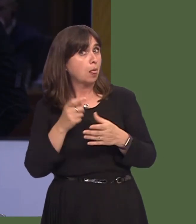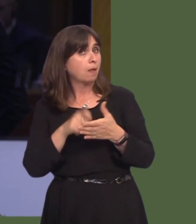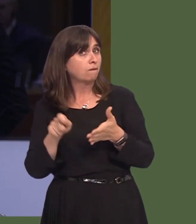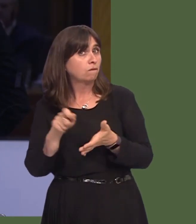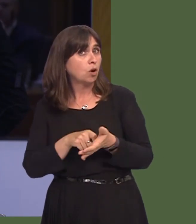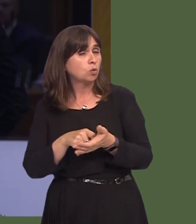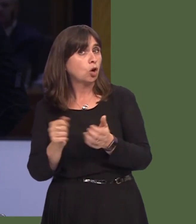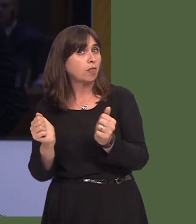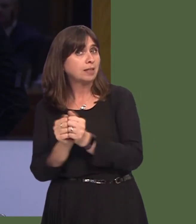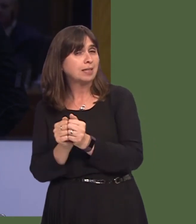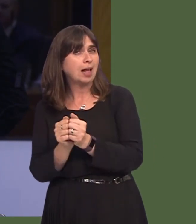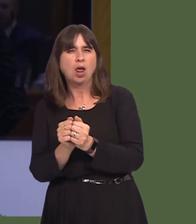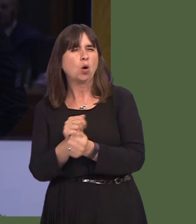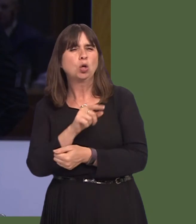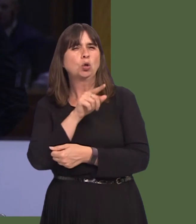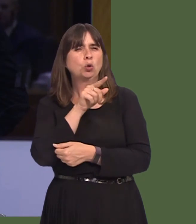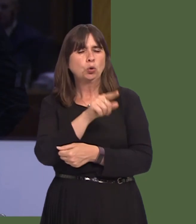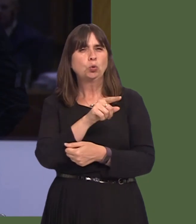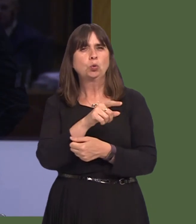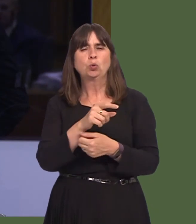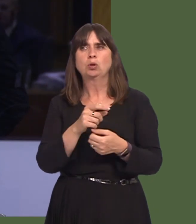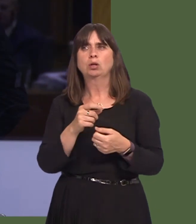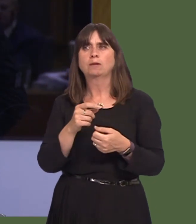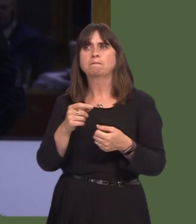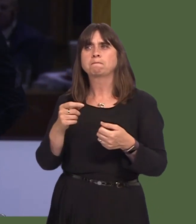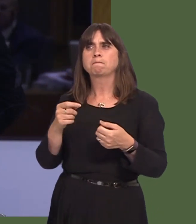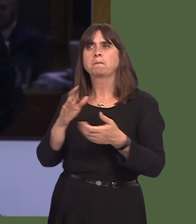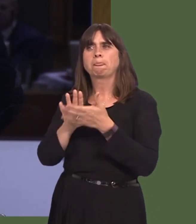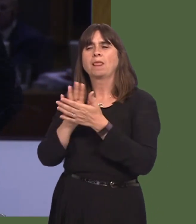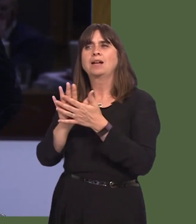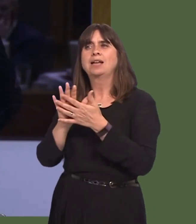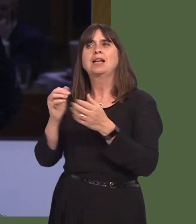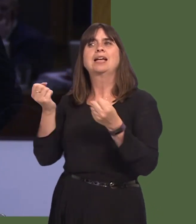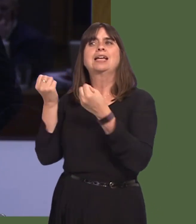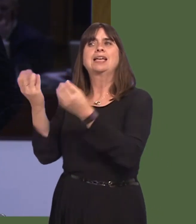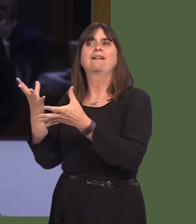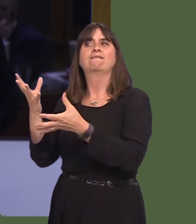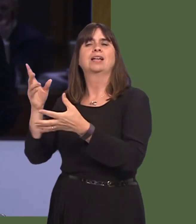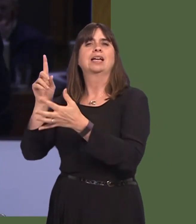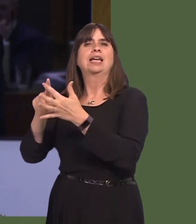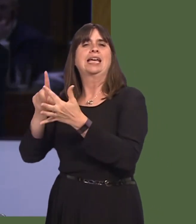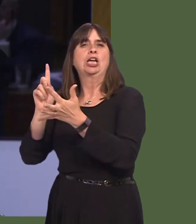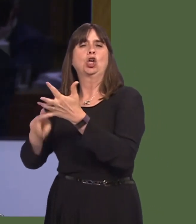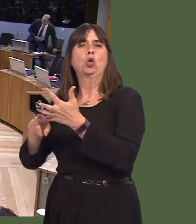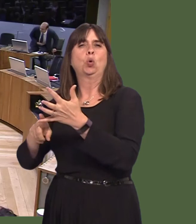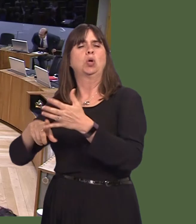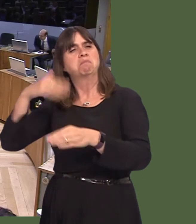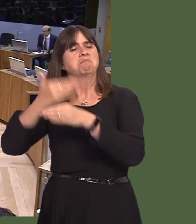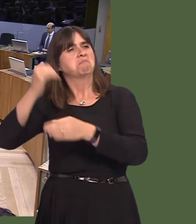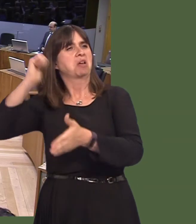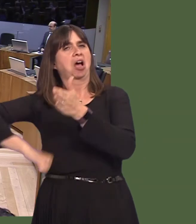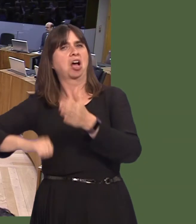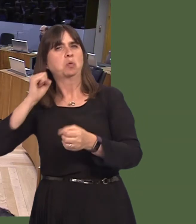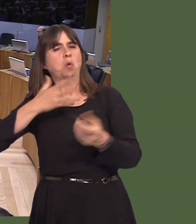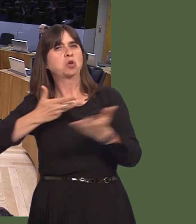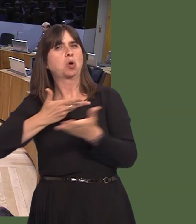any deal, all you do is incentivise the European Commission not to offer any attractive negotiating arrangement? Why does he